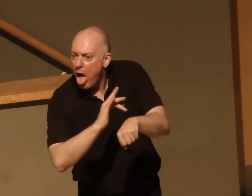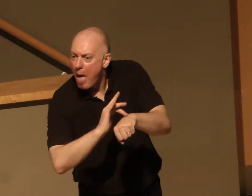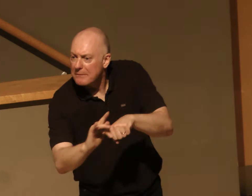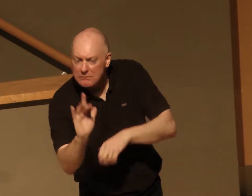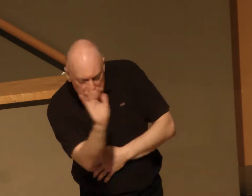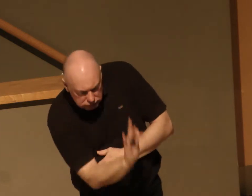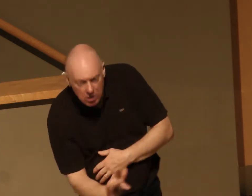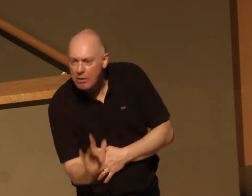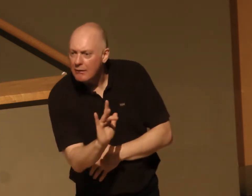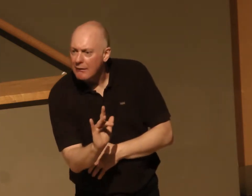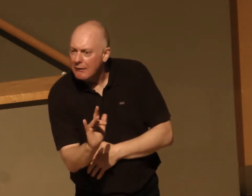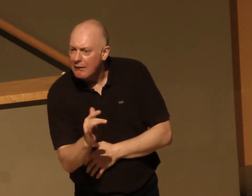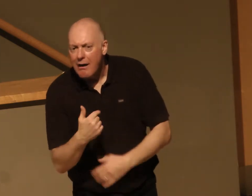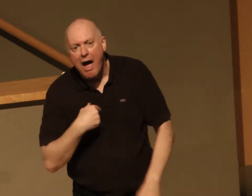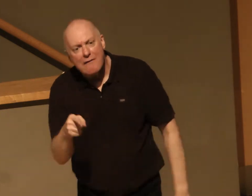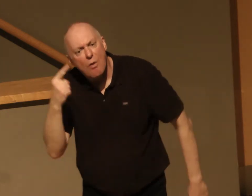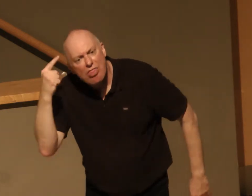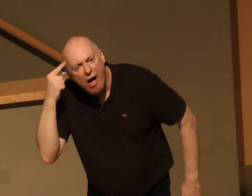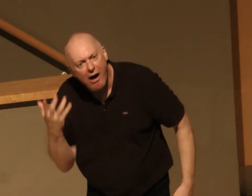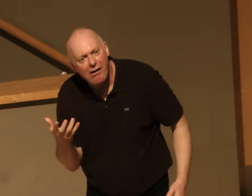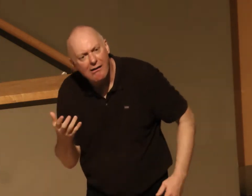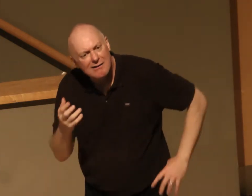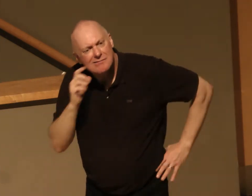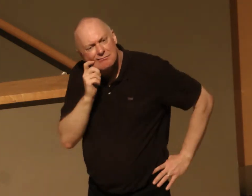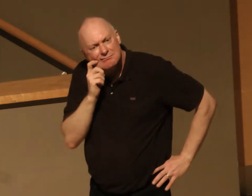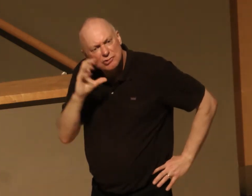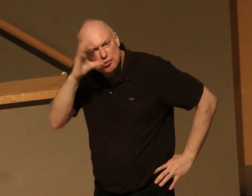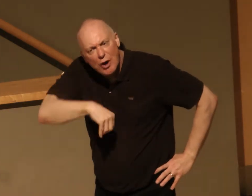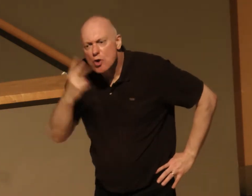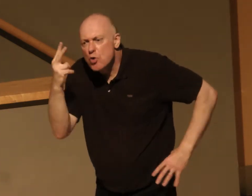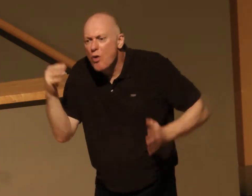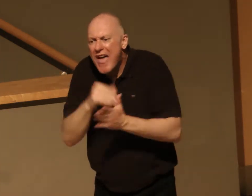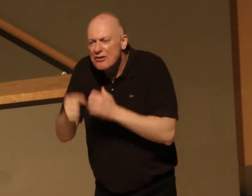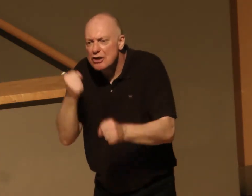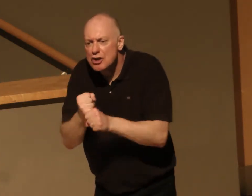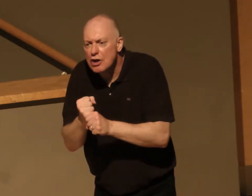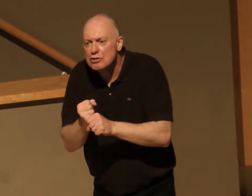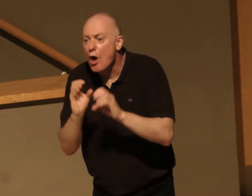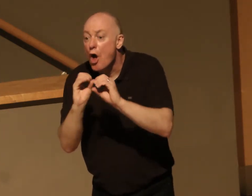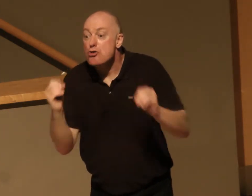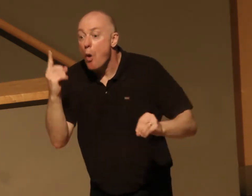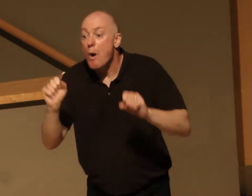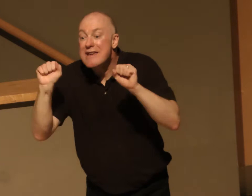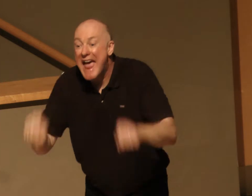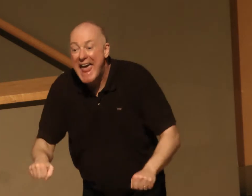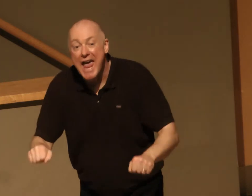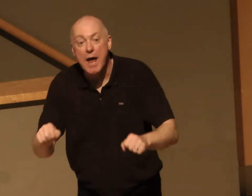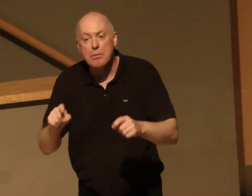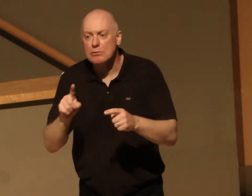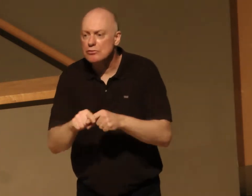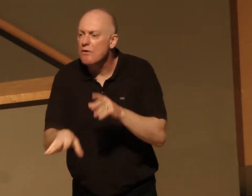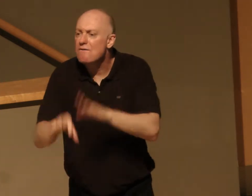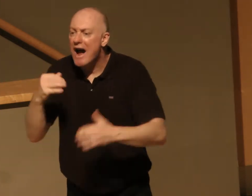Has it ever occurred to you that it's kind of odd that for 2,000 years no one has ever been able to come up with the body of Jesus Christ?